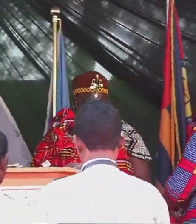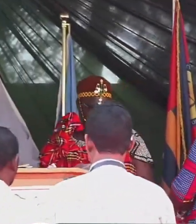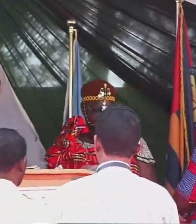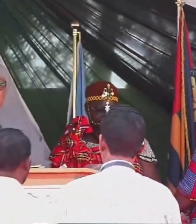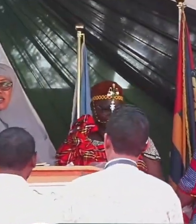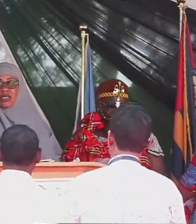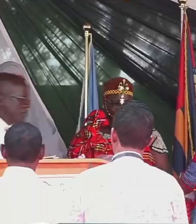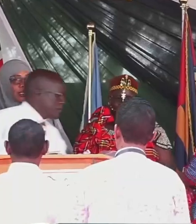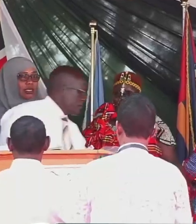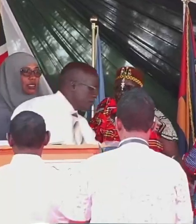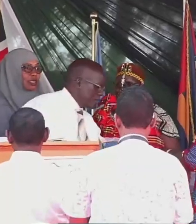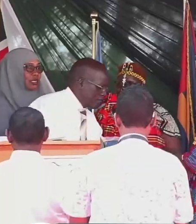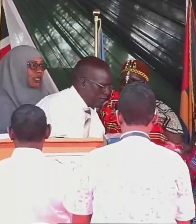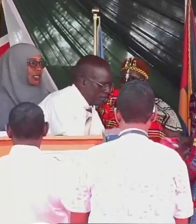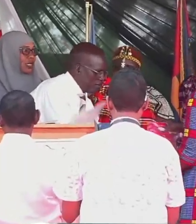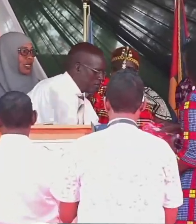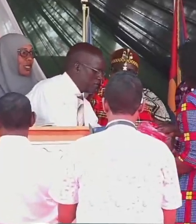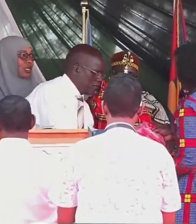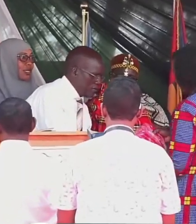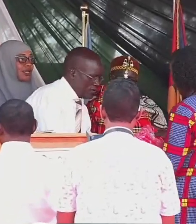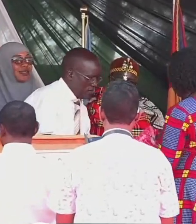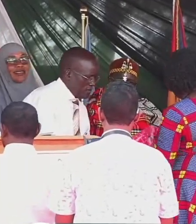Mahali tunaenda next.